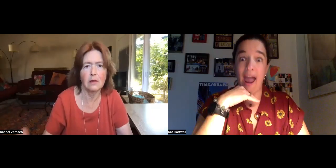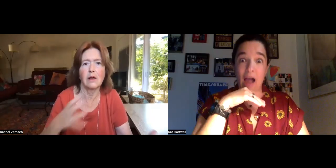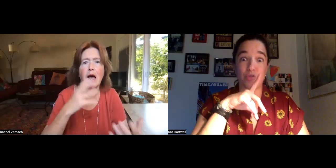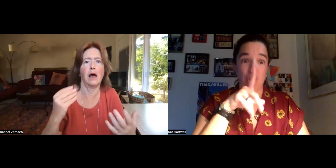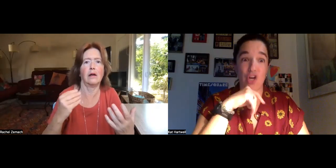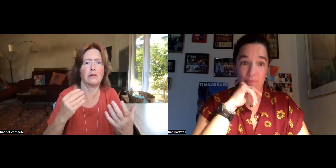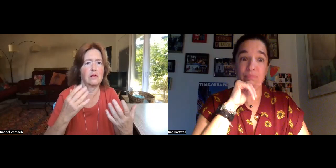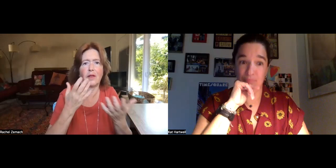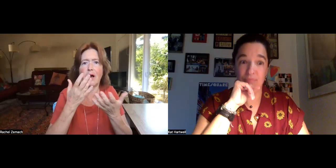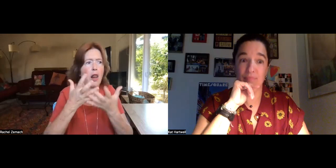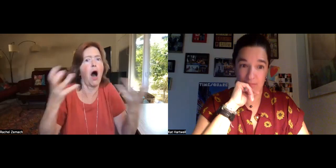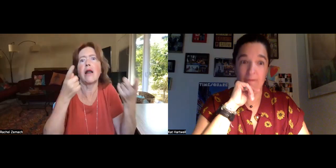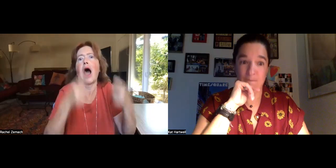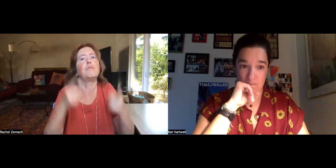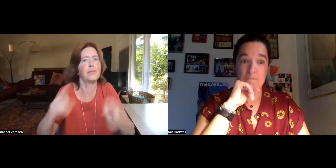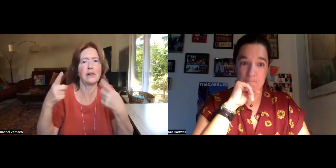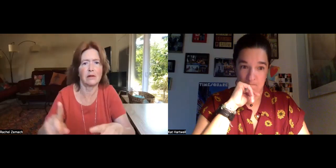Yeah, I'm sure. A lot happened.